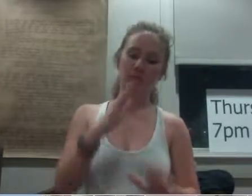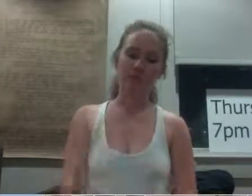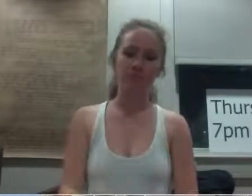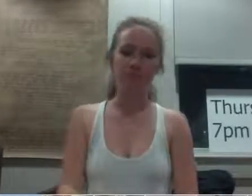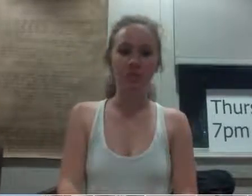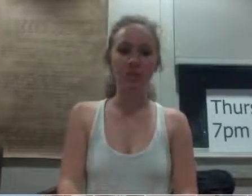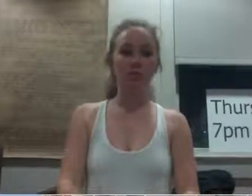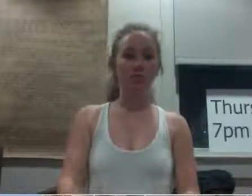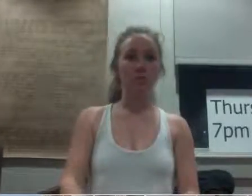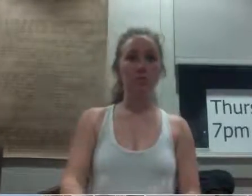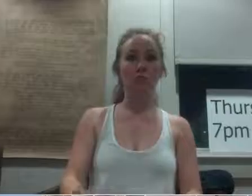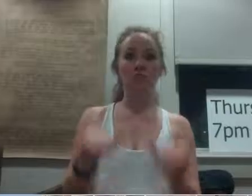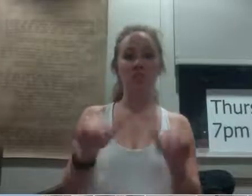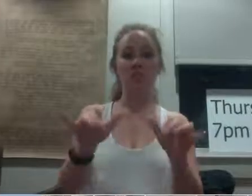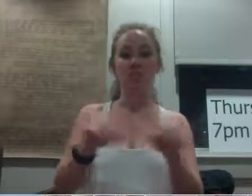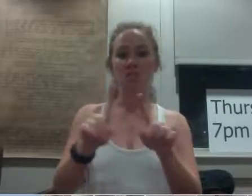and then you'll feel fine again.